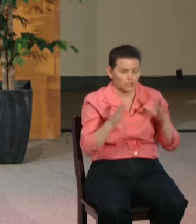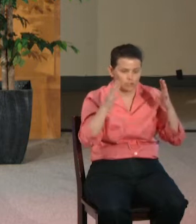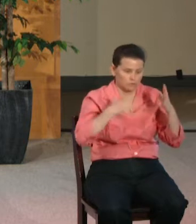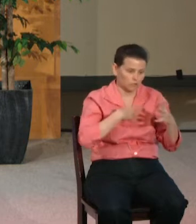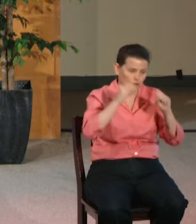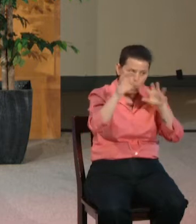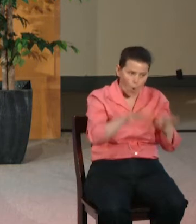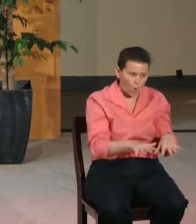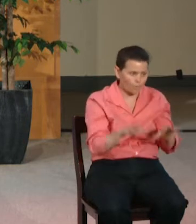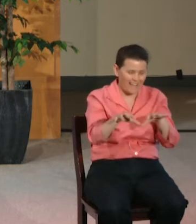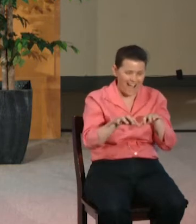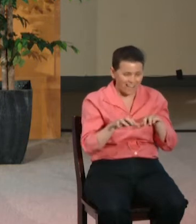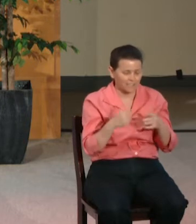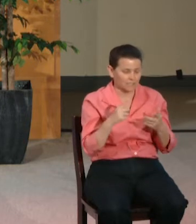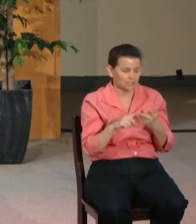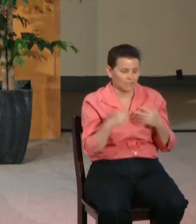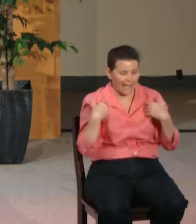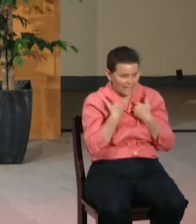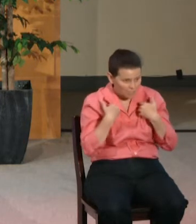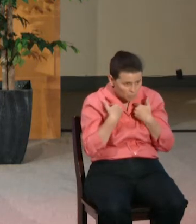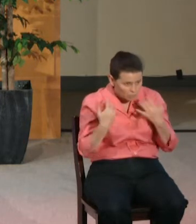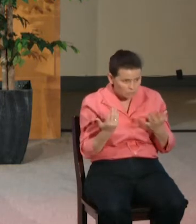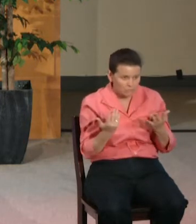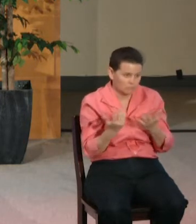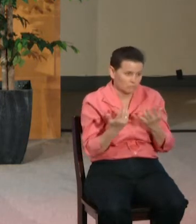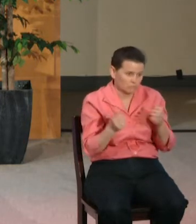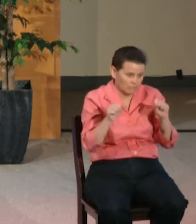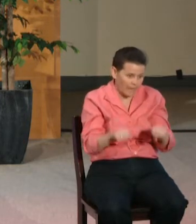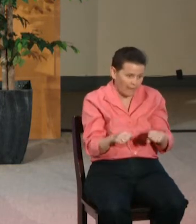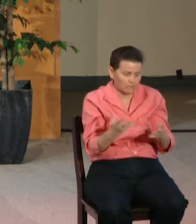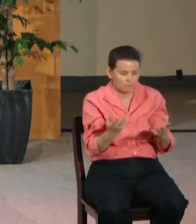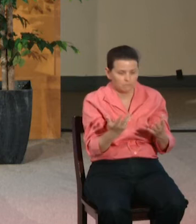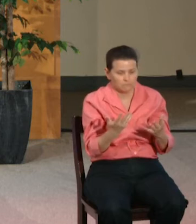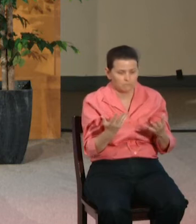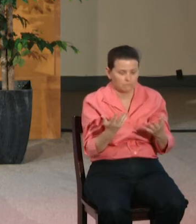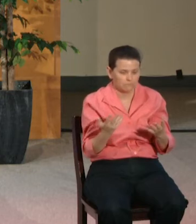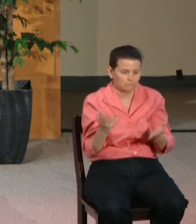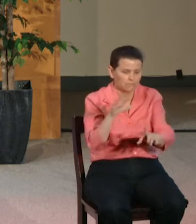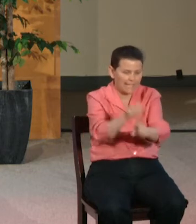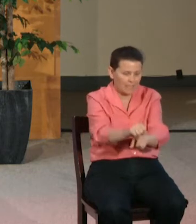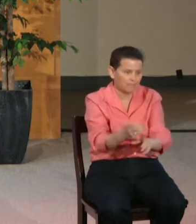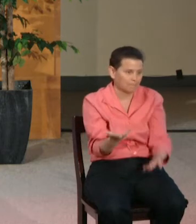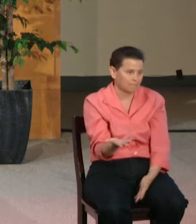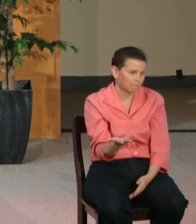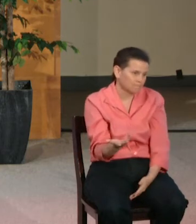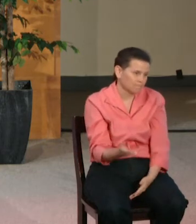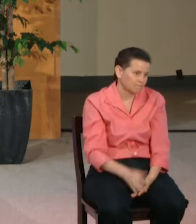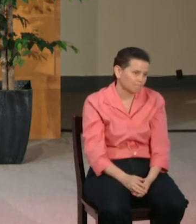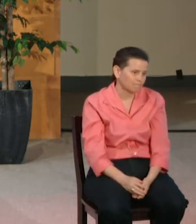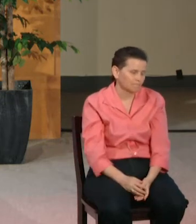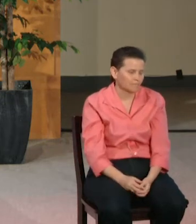need that herd to stay protected, right? So if you lag behind, you're not even going to make it to the breeding